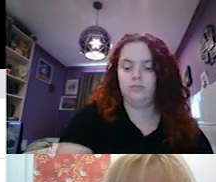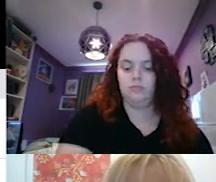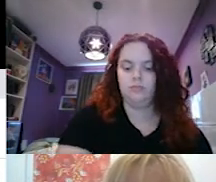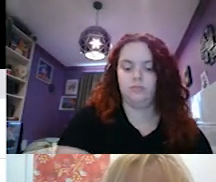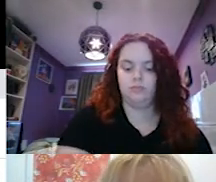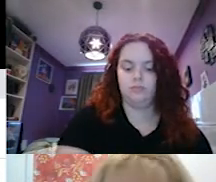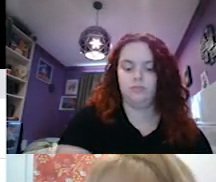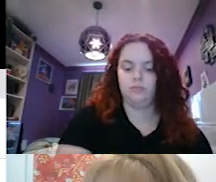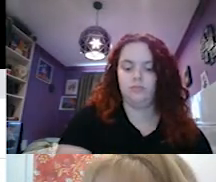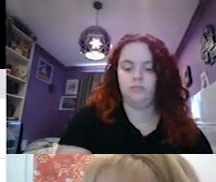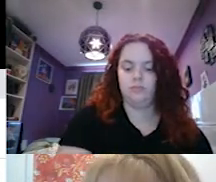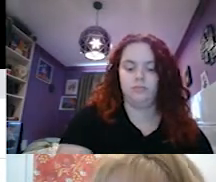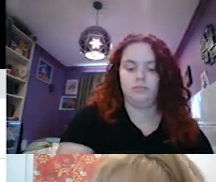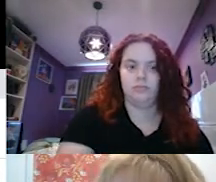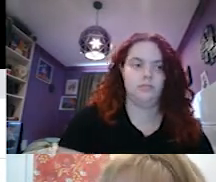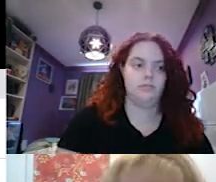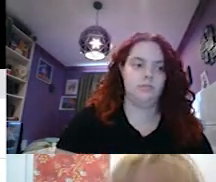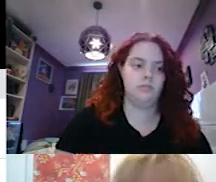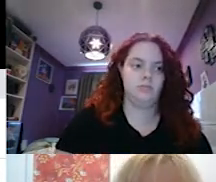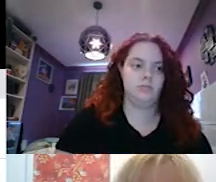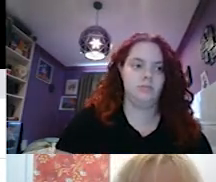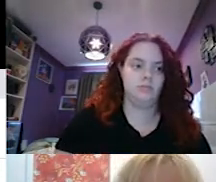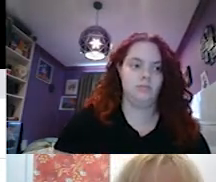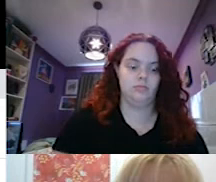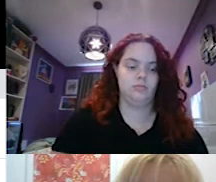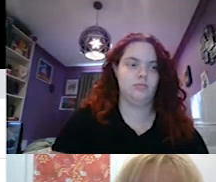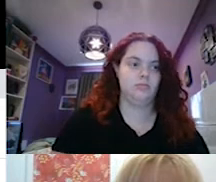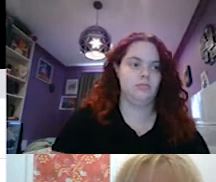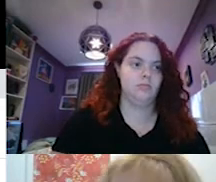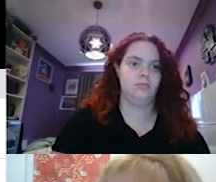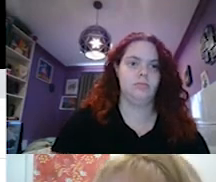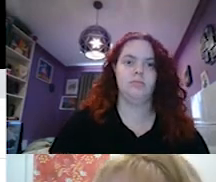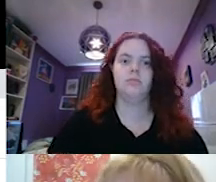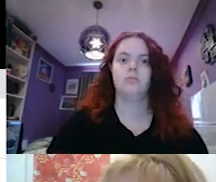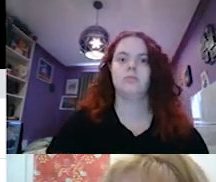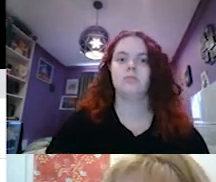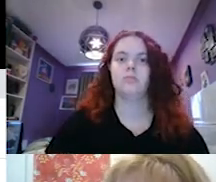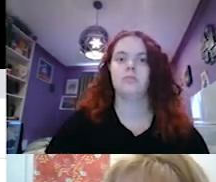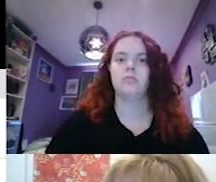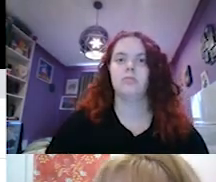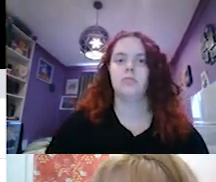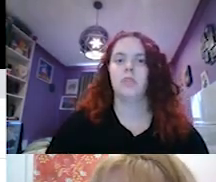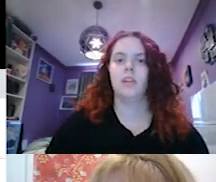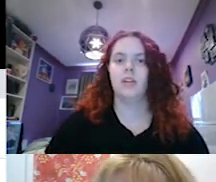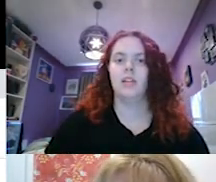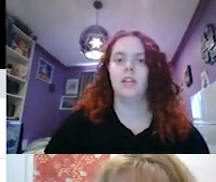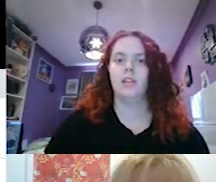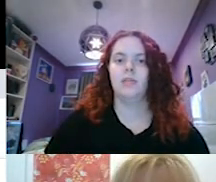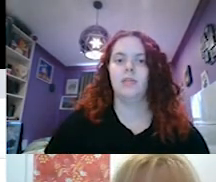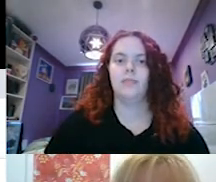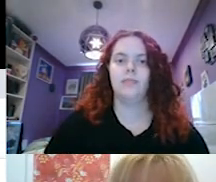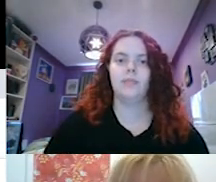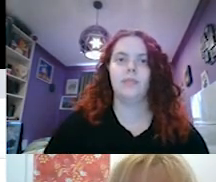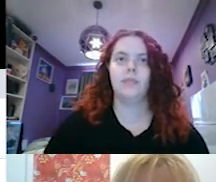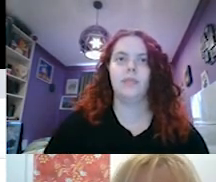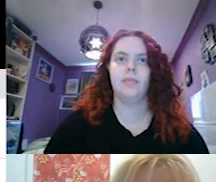going to use group 1 slide, group 2, you're going to put all your names at the top of the slide. Instructions are going to be there for you